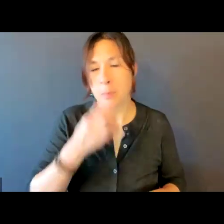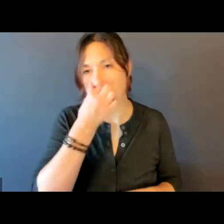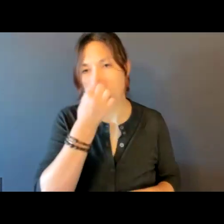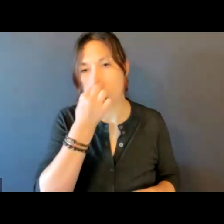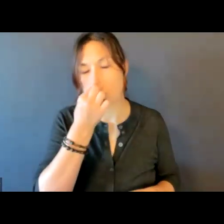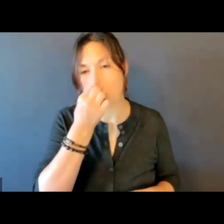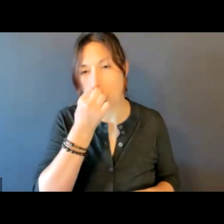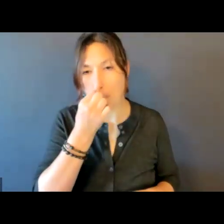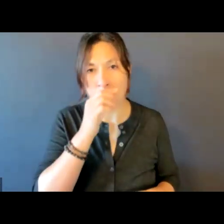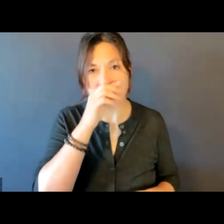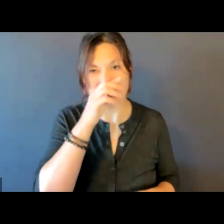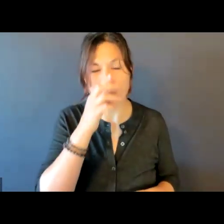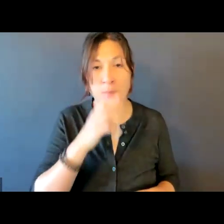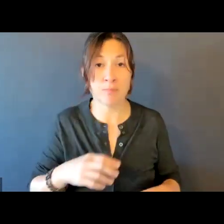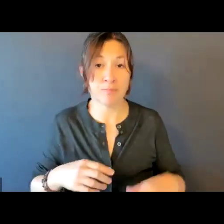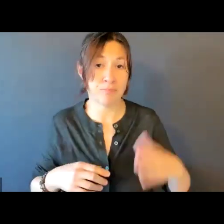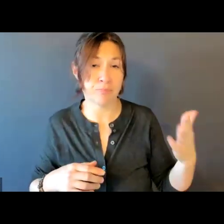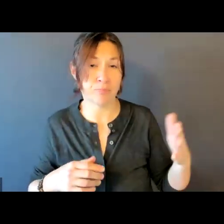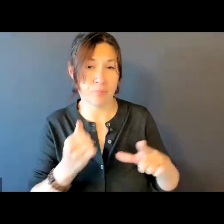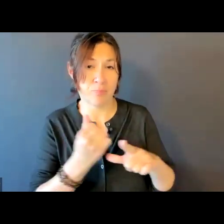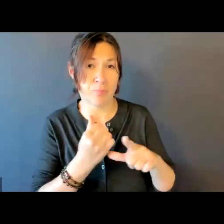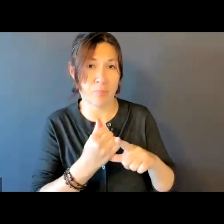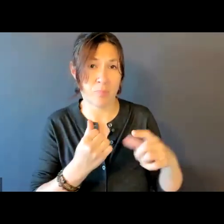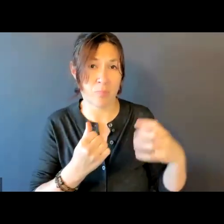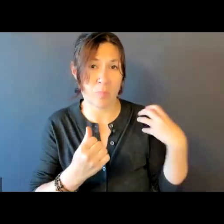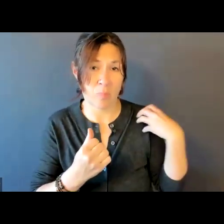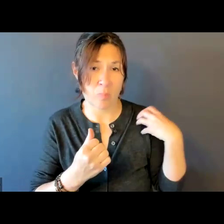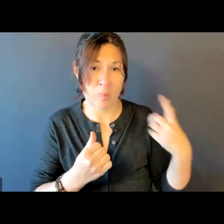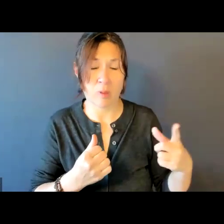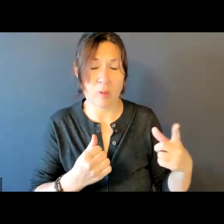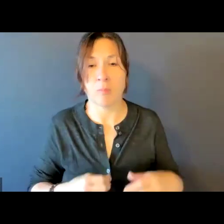Mr. O'Neill, and then back to you. Thank you, Madam Chair.